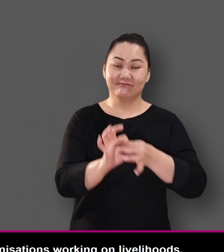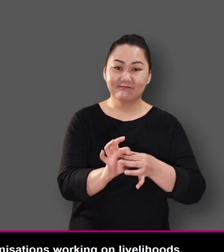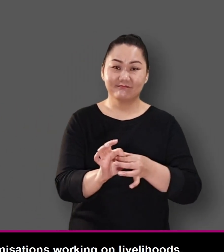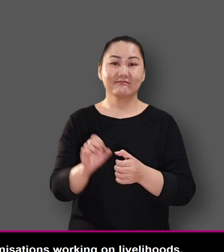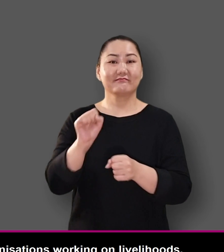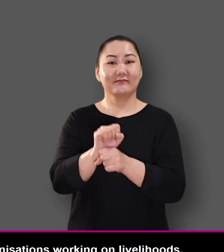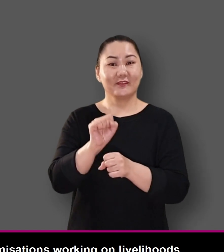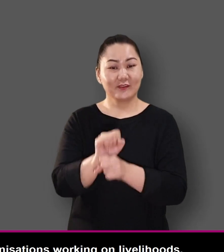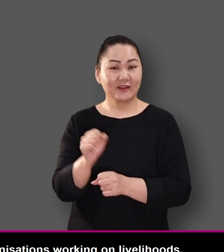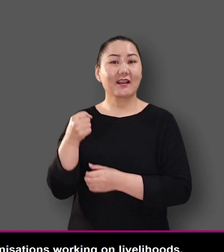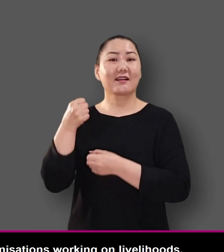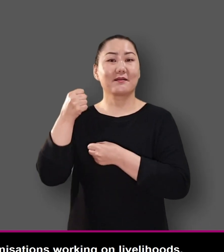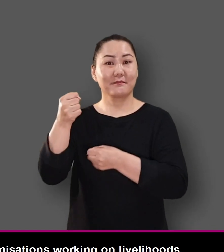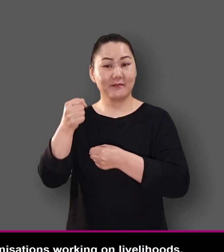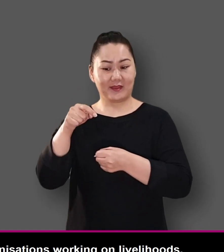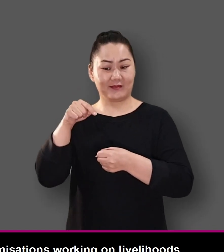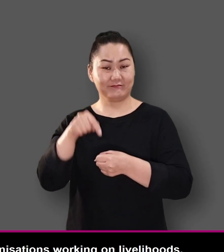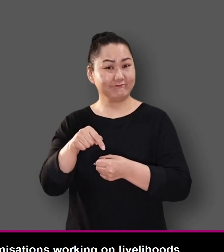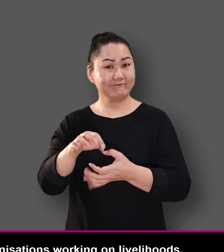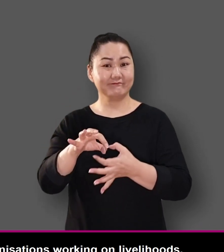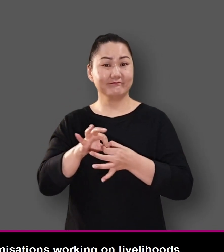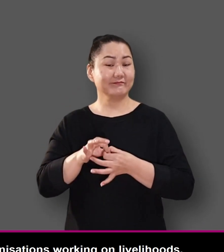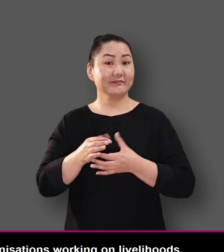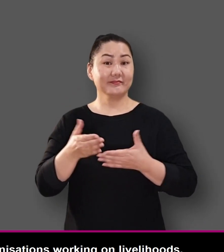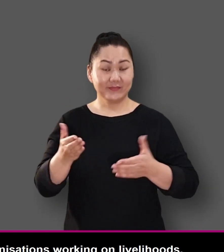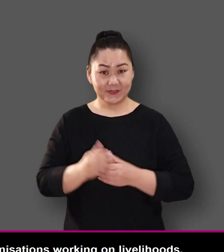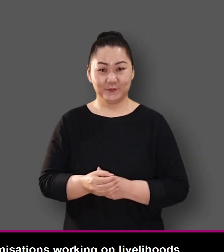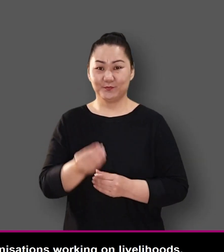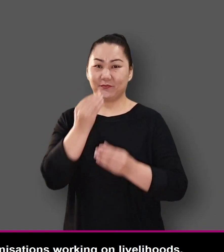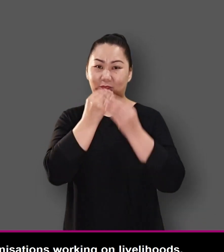with disabled people's organizations working on livelihoods.